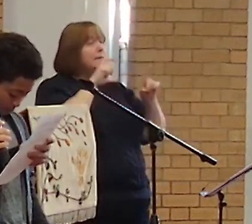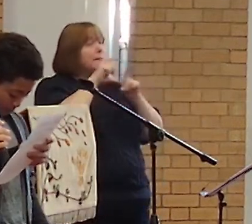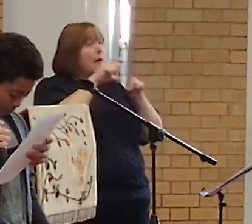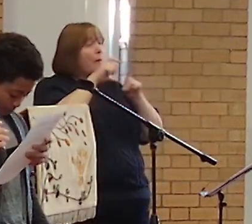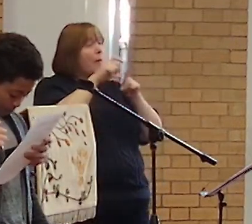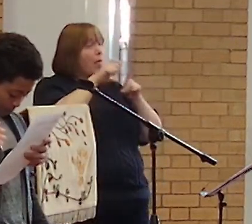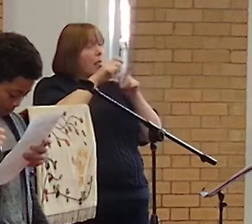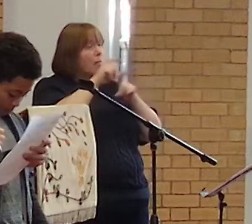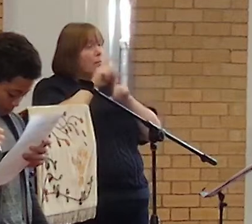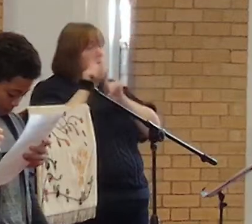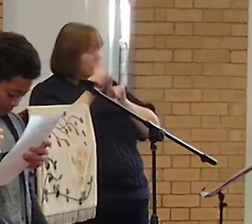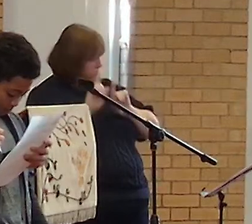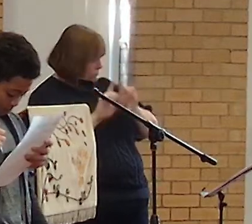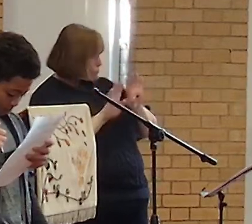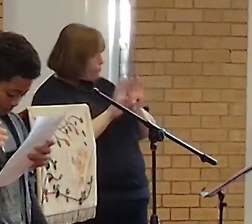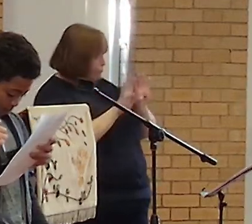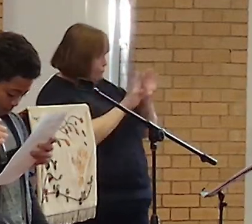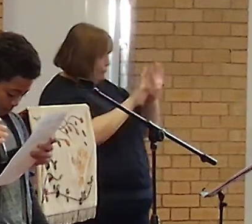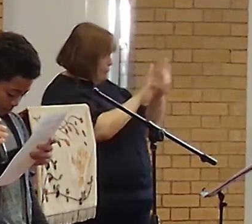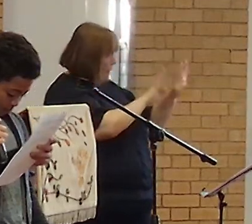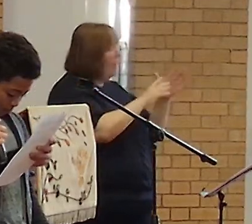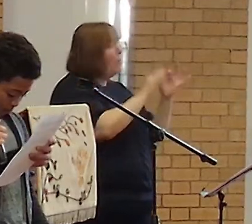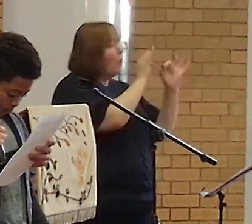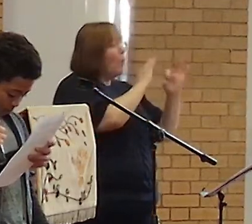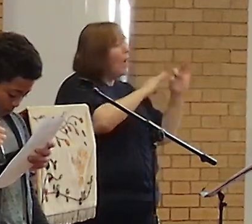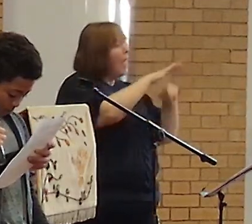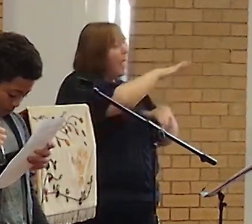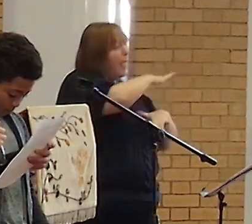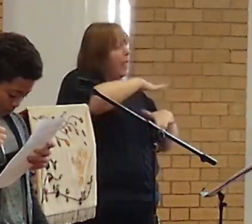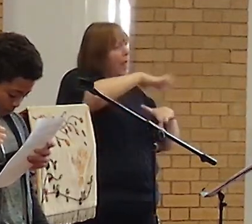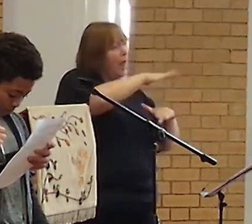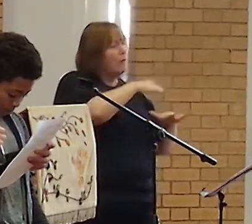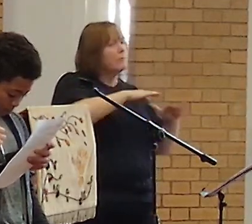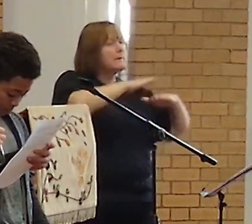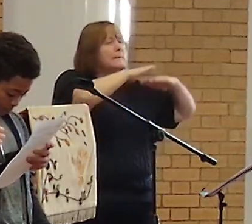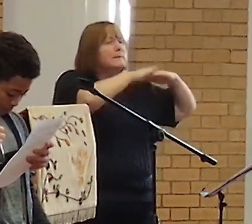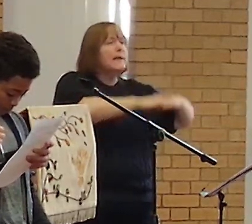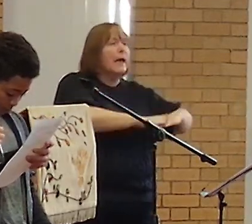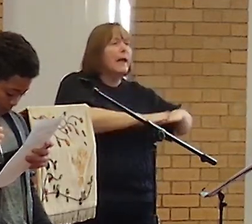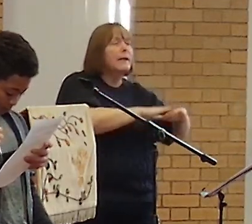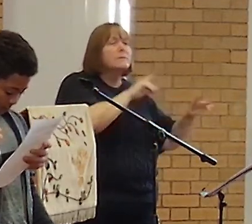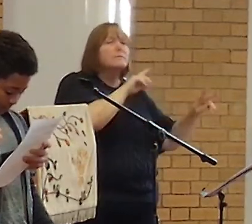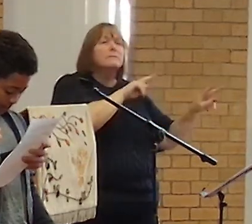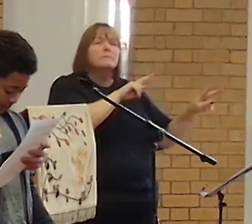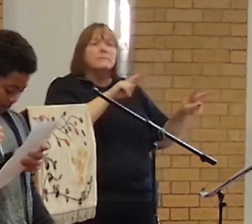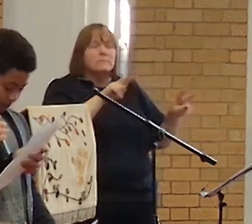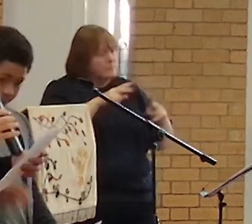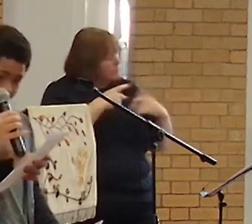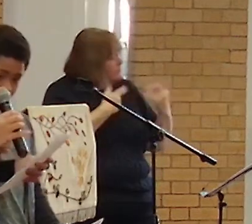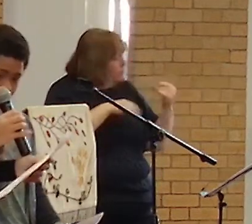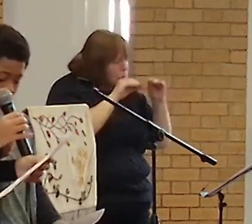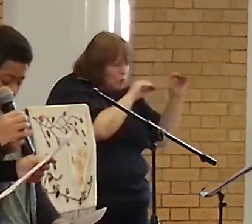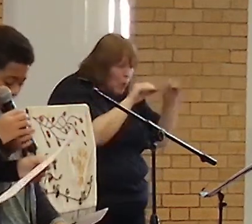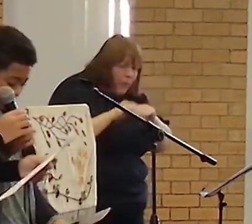him. Arriving at a quiet place, he sat down and taught his climbing companions. This is what he said.